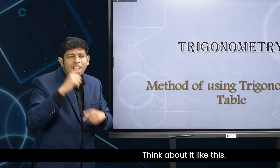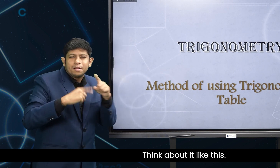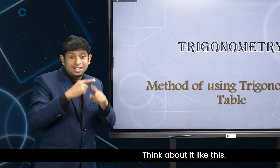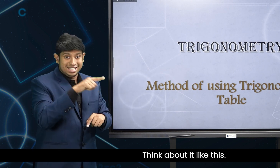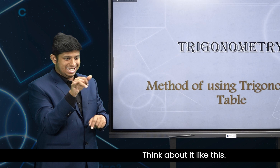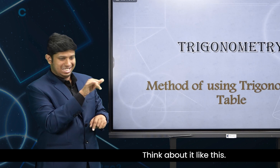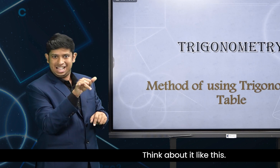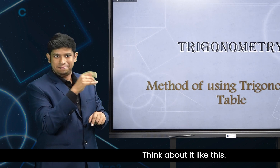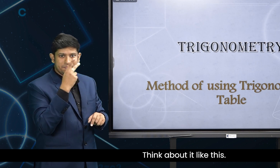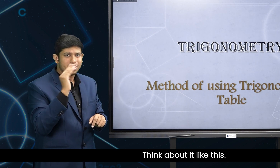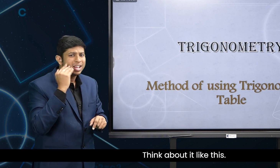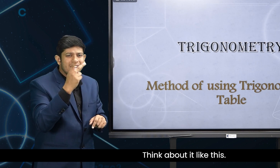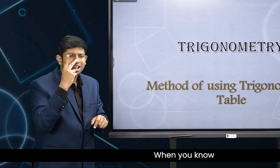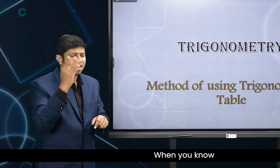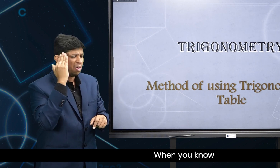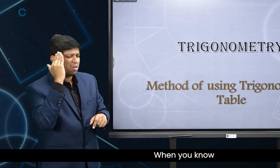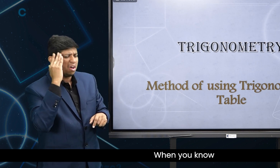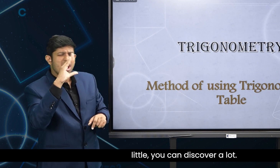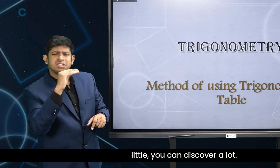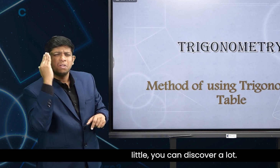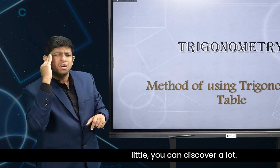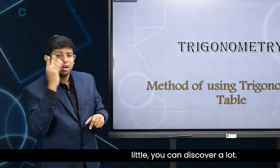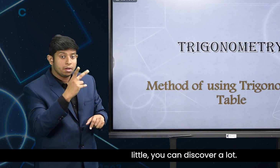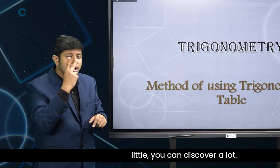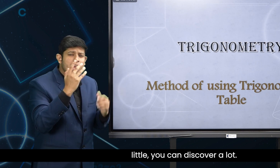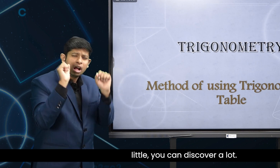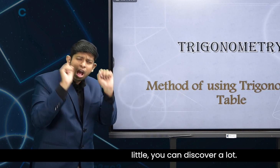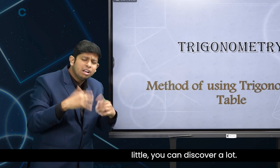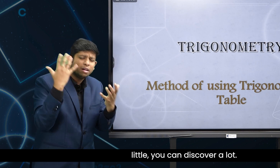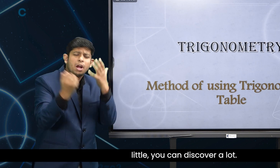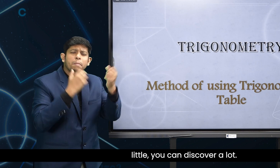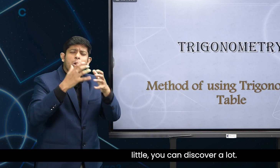Think about it like this: when you know a little, you can discover a lot.